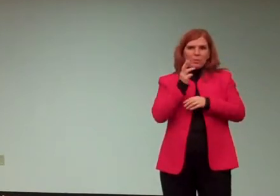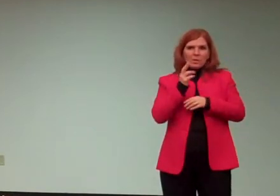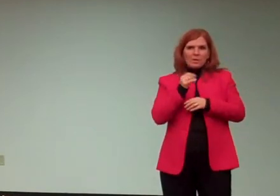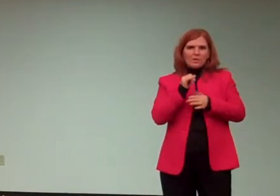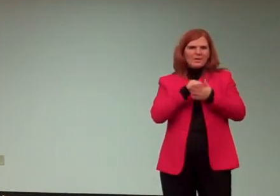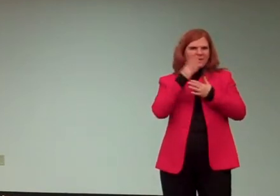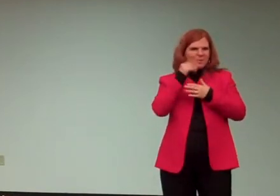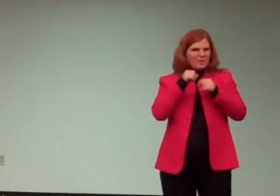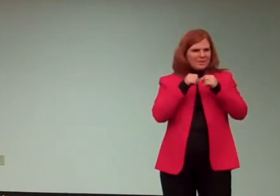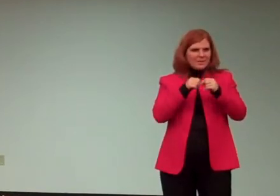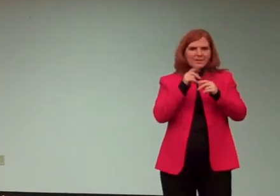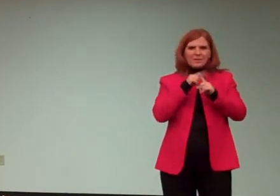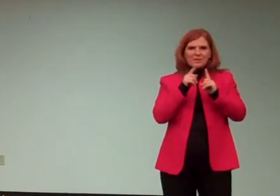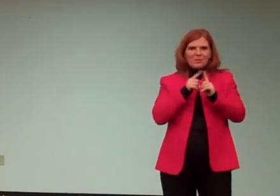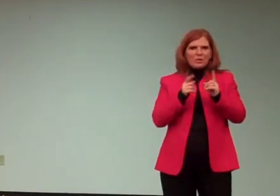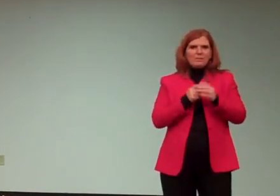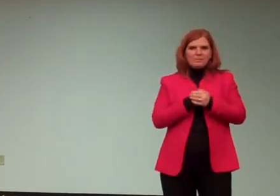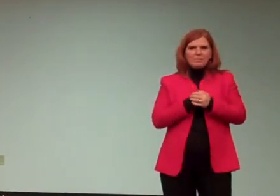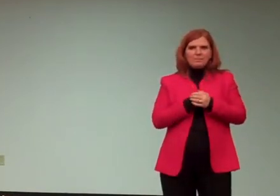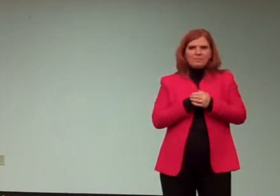it's still different.